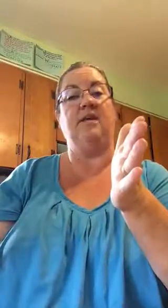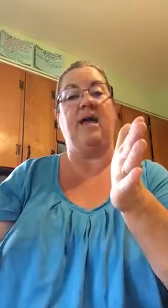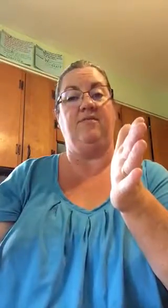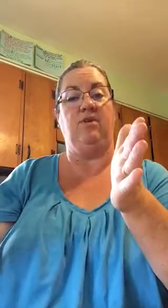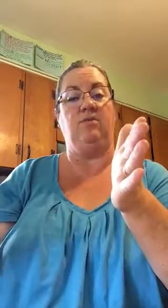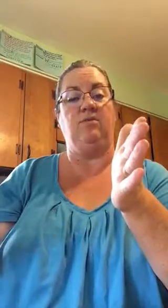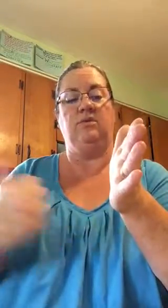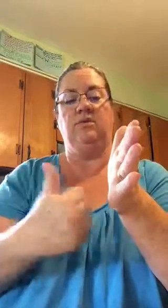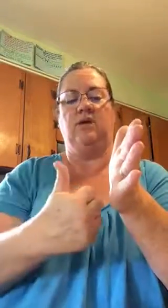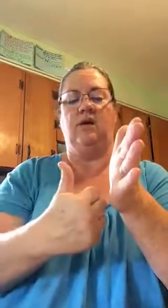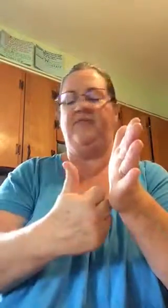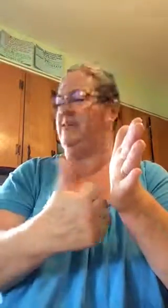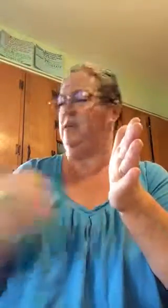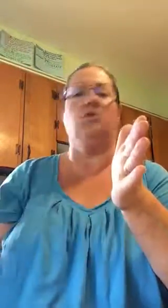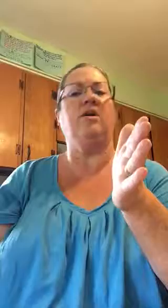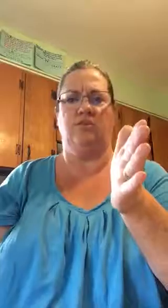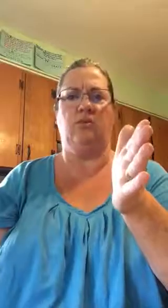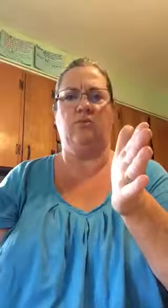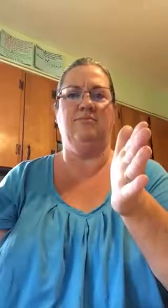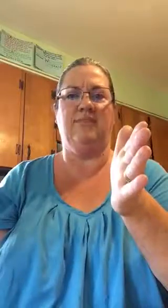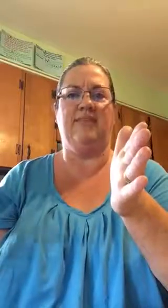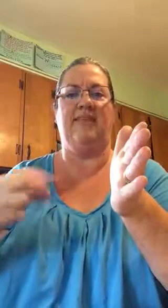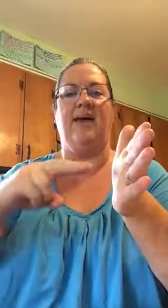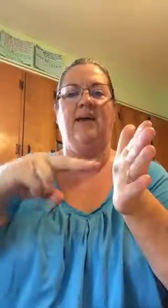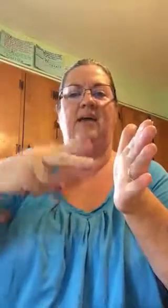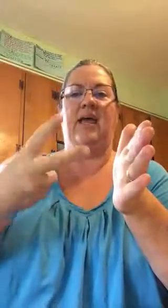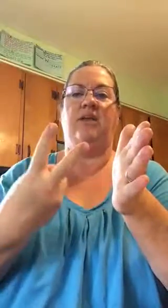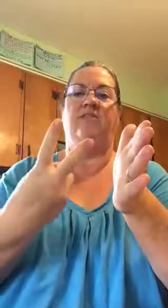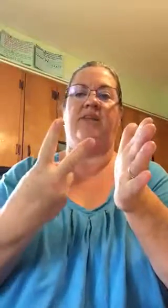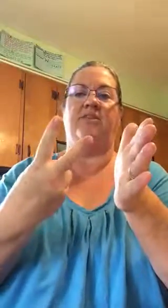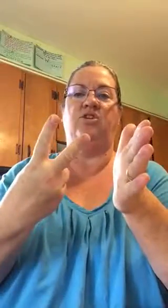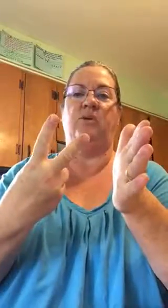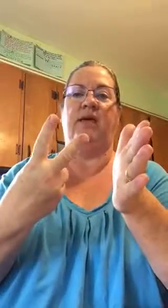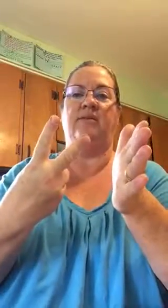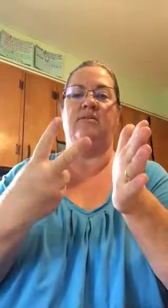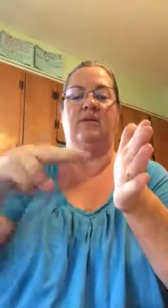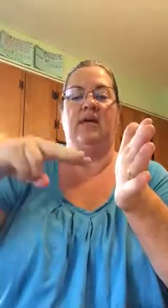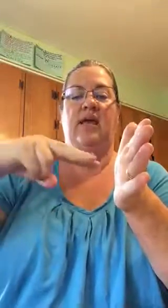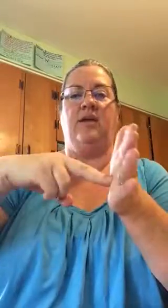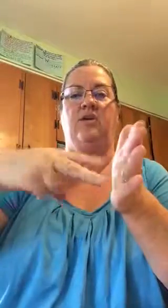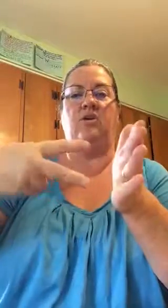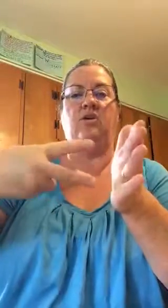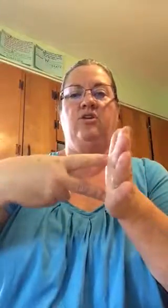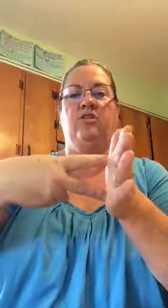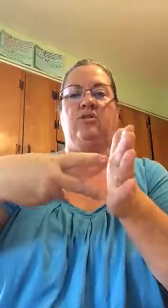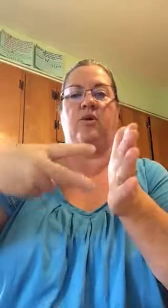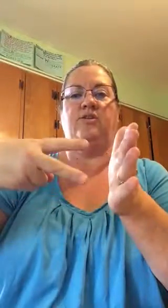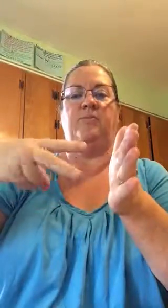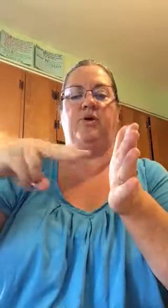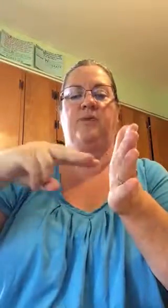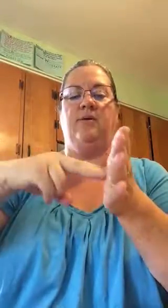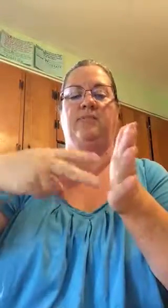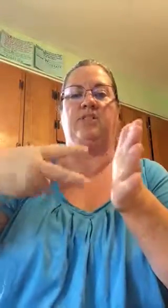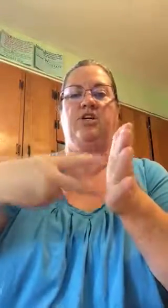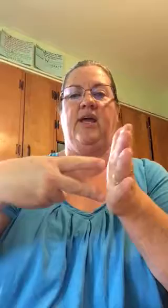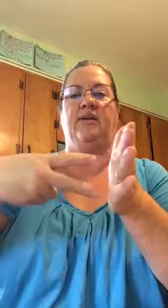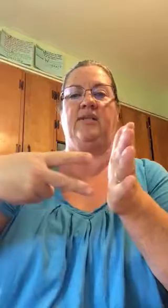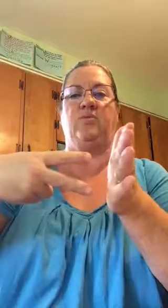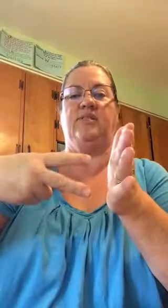side of you, facing across you, say that, and you've got the two hand, and you're just going to put your palms into your hand and twist